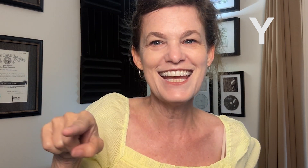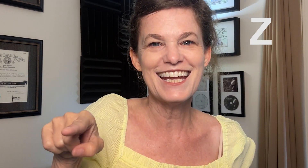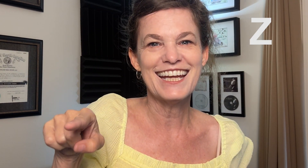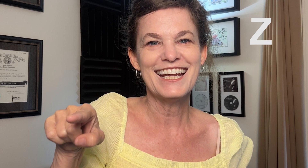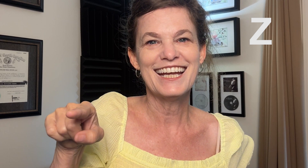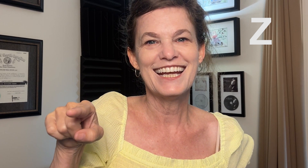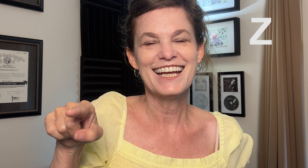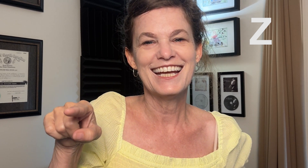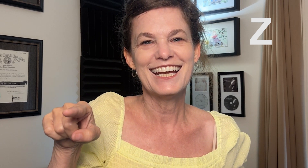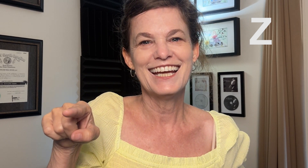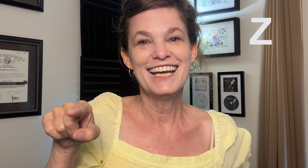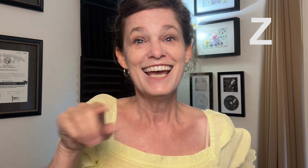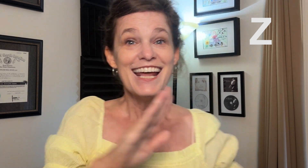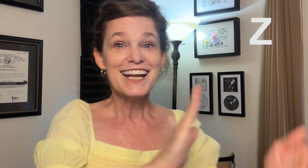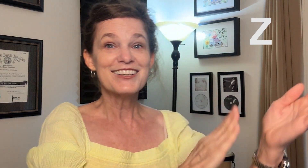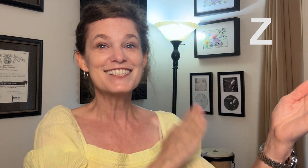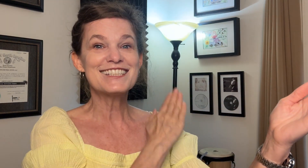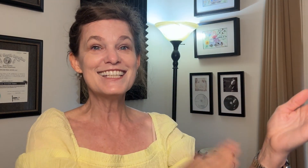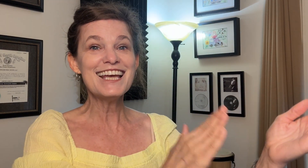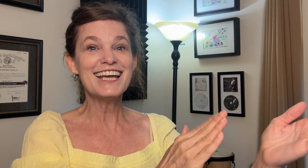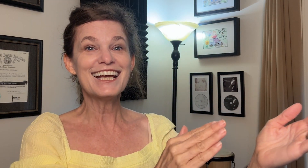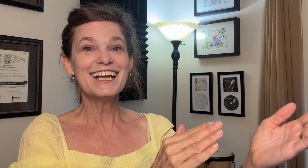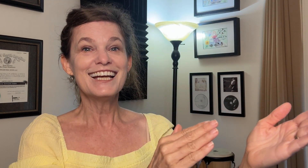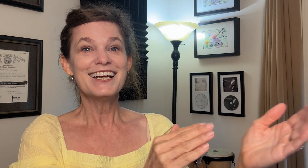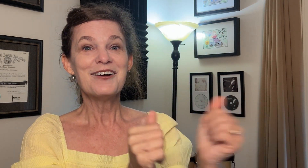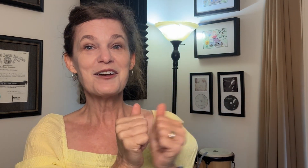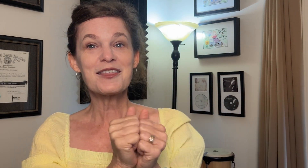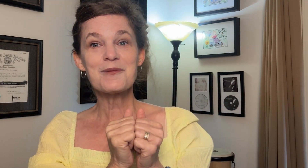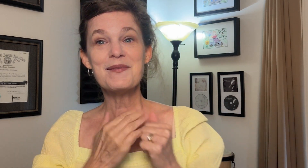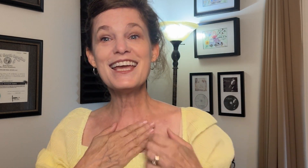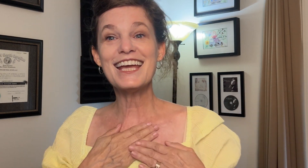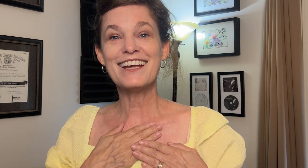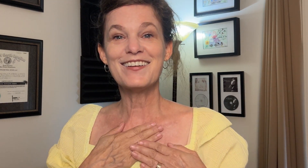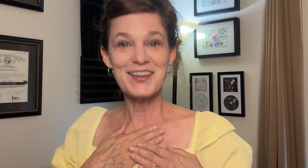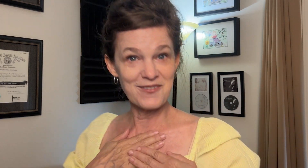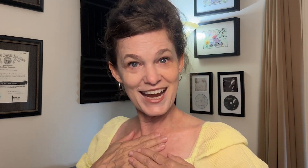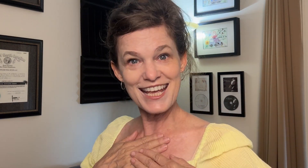Z. Now sing with me. You ready?